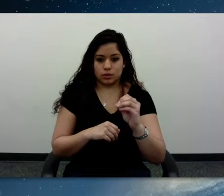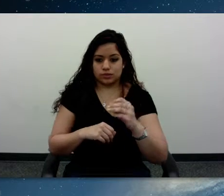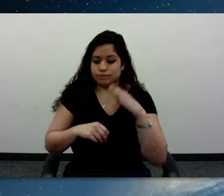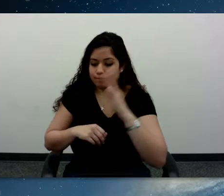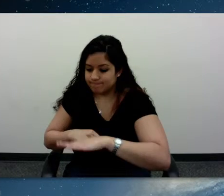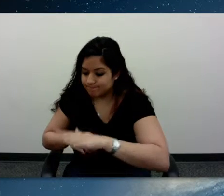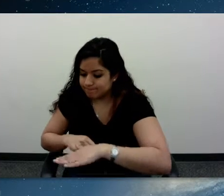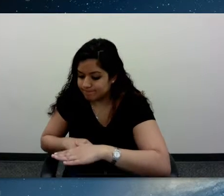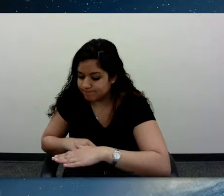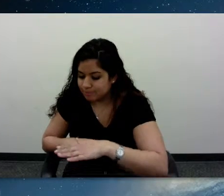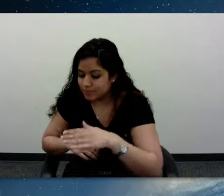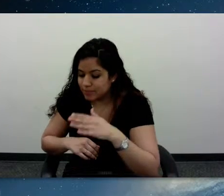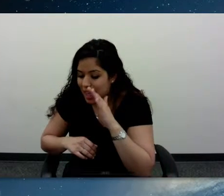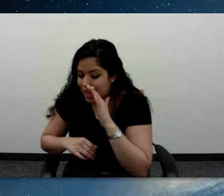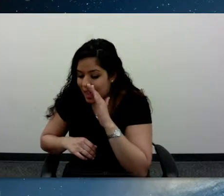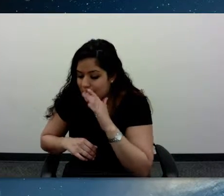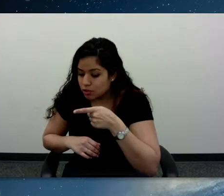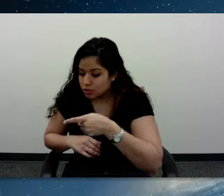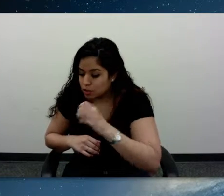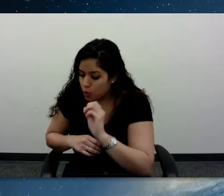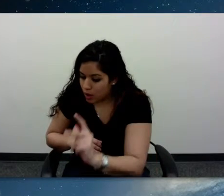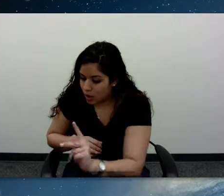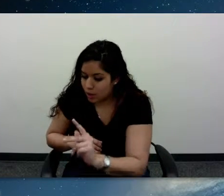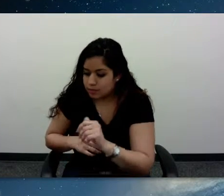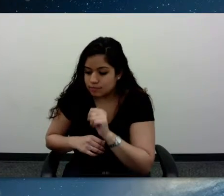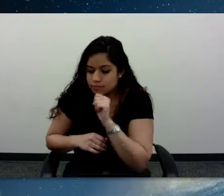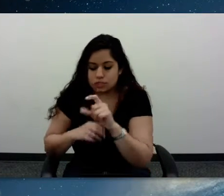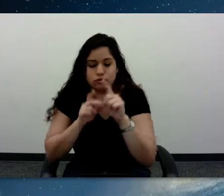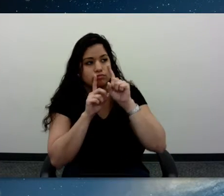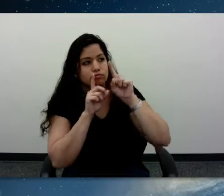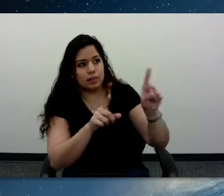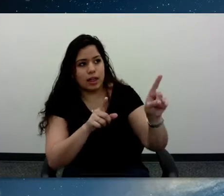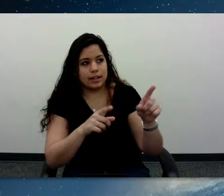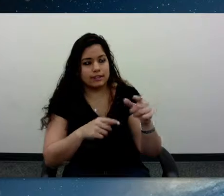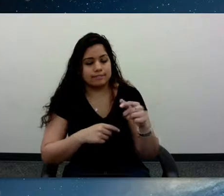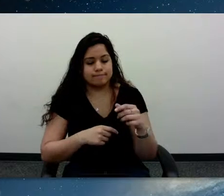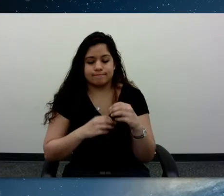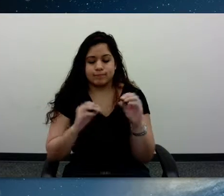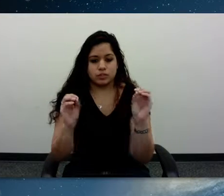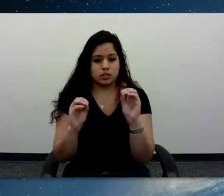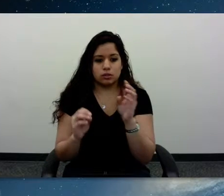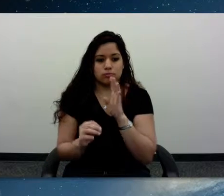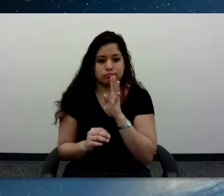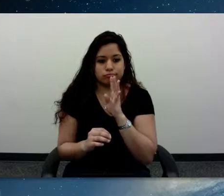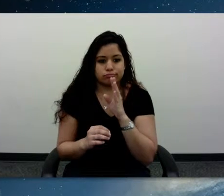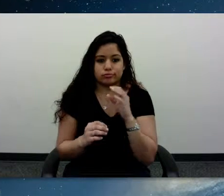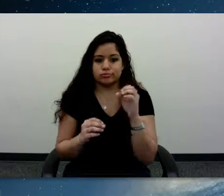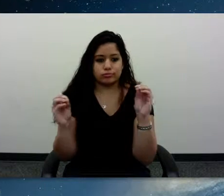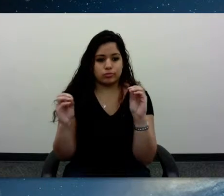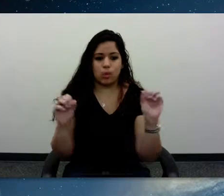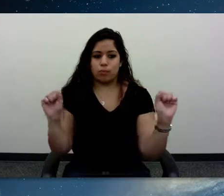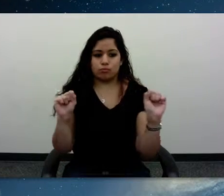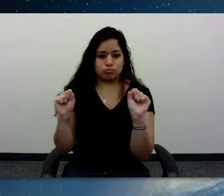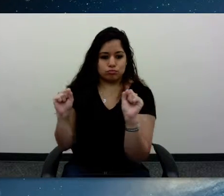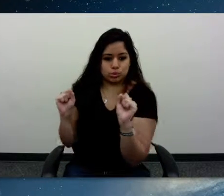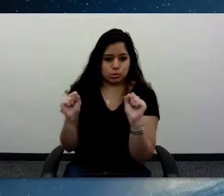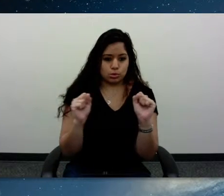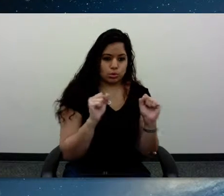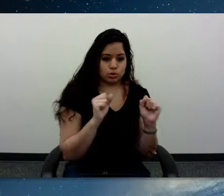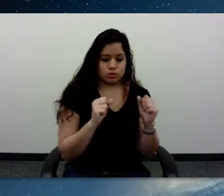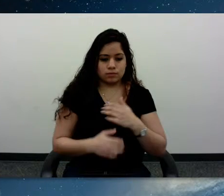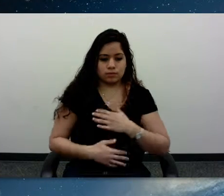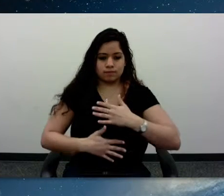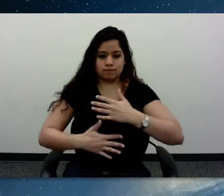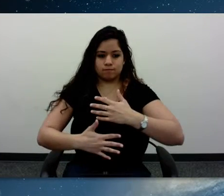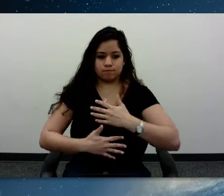okay? He doesn't respond to me, meaning he doesn't talk to me. He's not moving. I don't see any